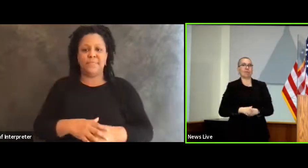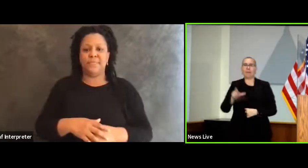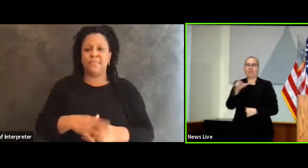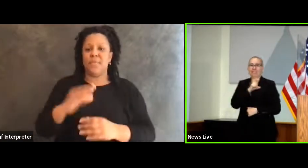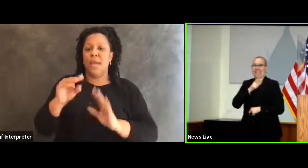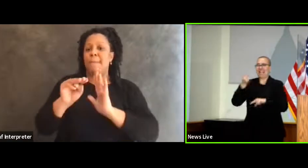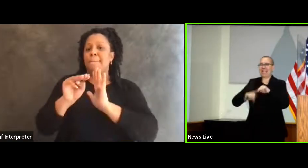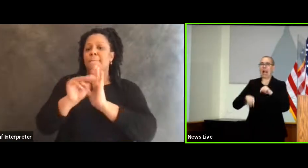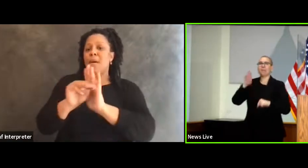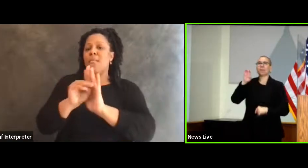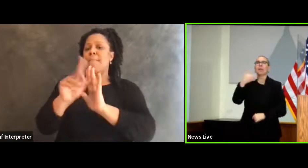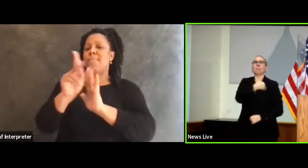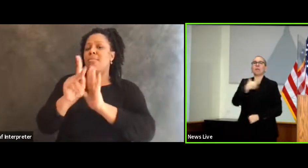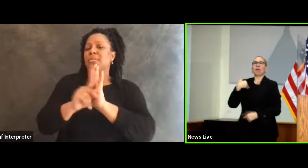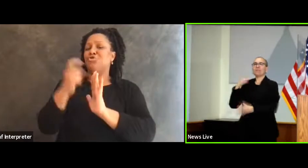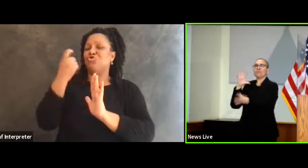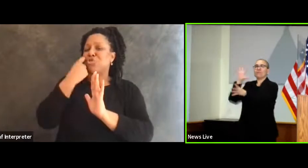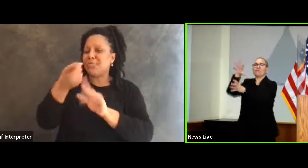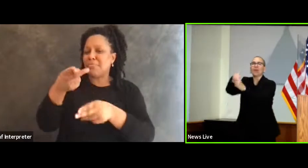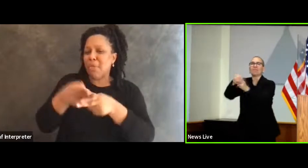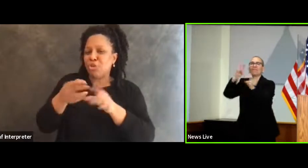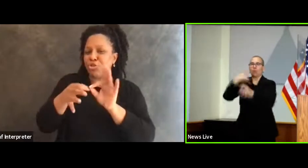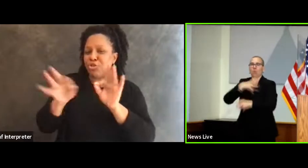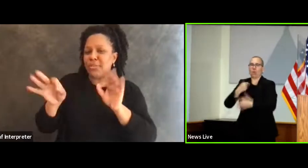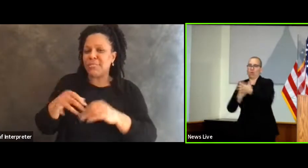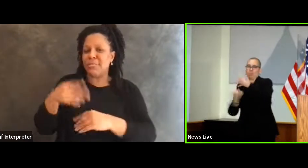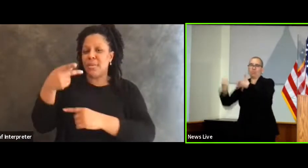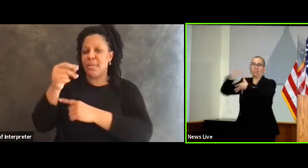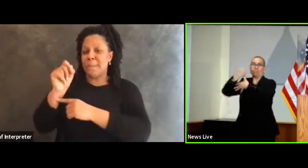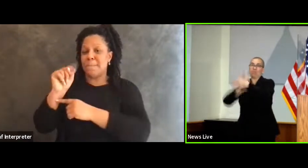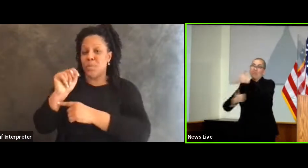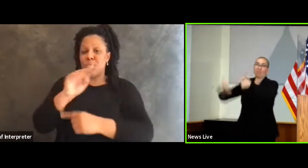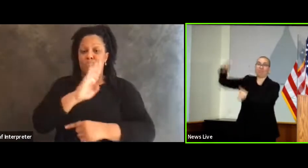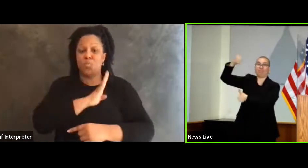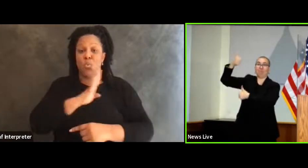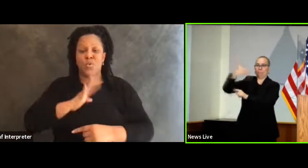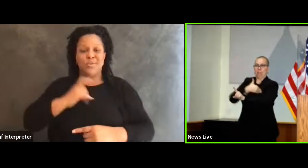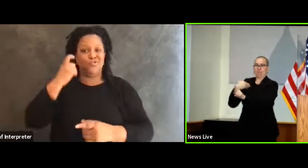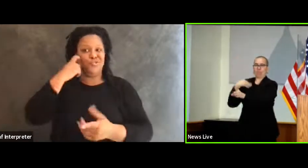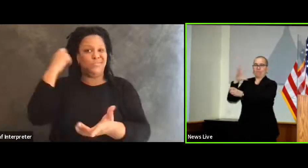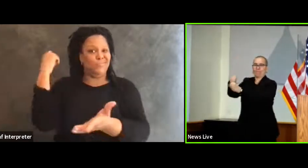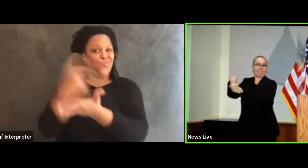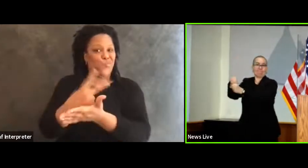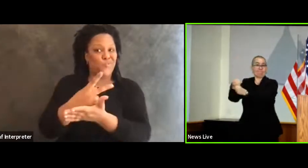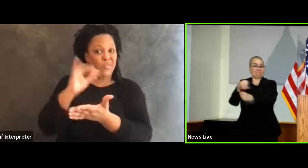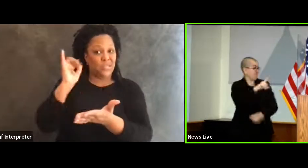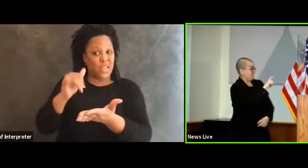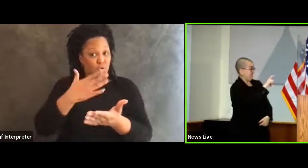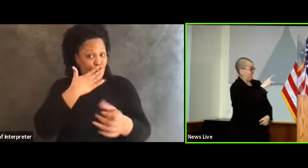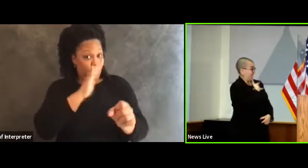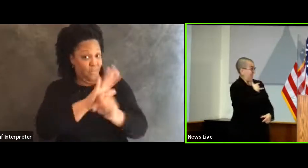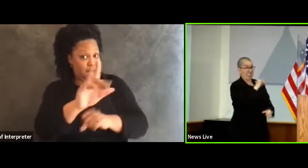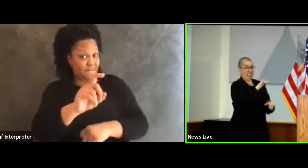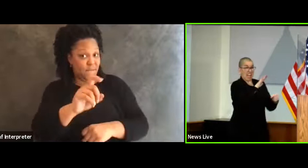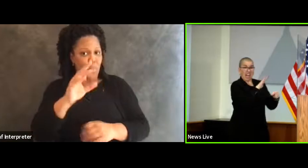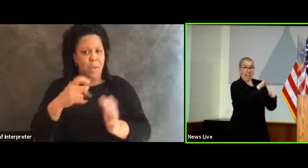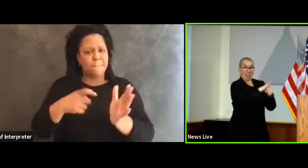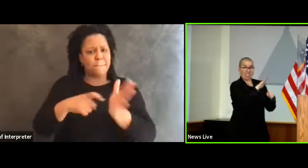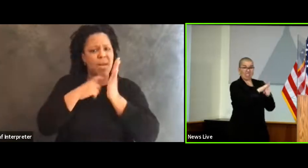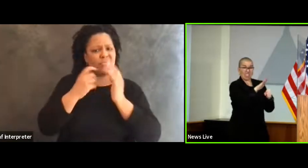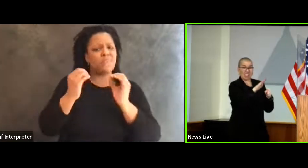Governor. The post board just approved that. I'm wondering if that's enough, or does it need to be codified in state